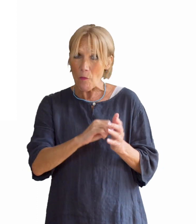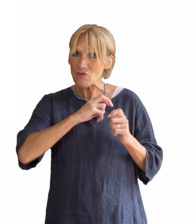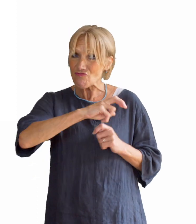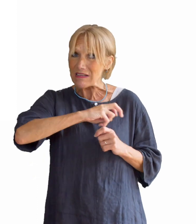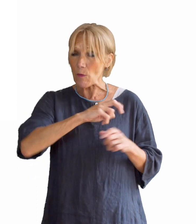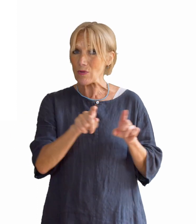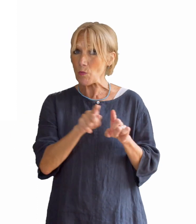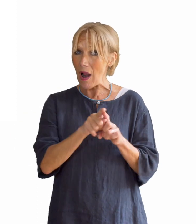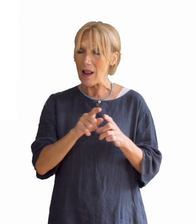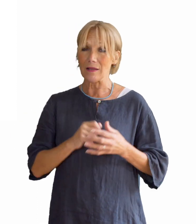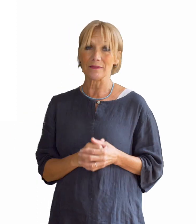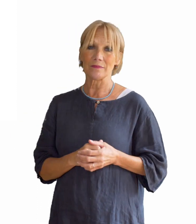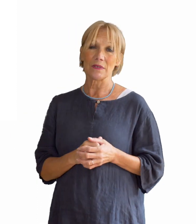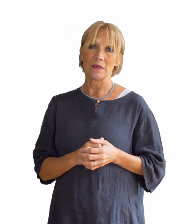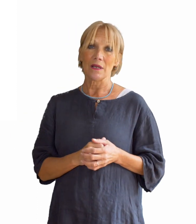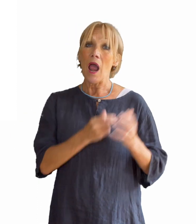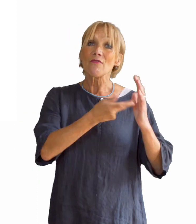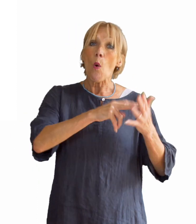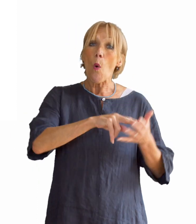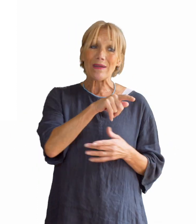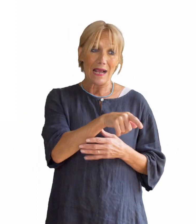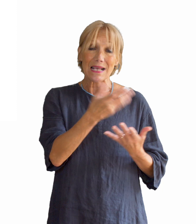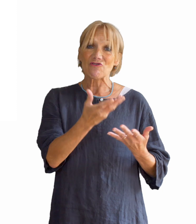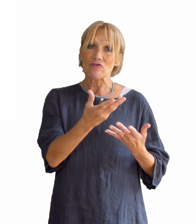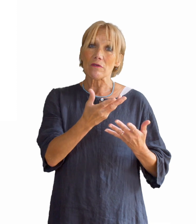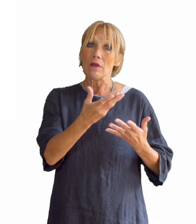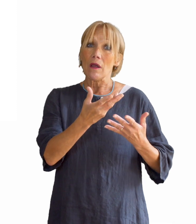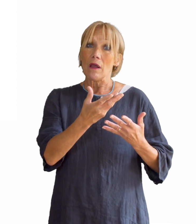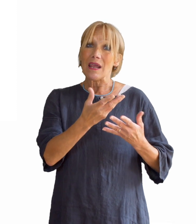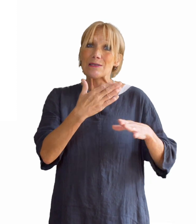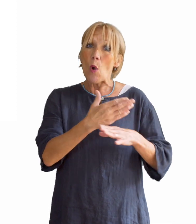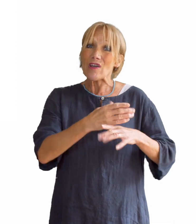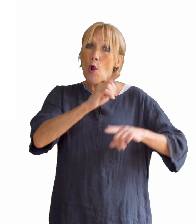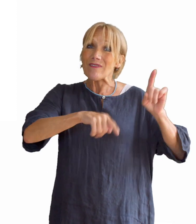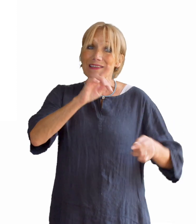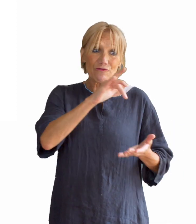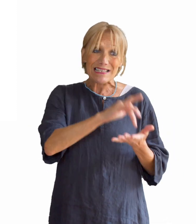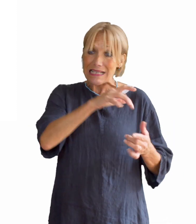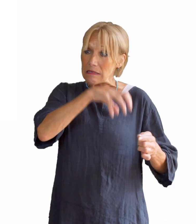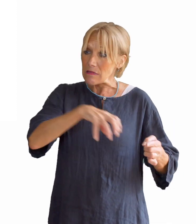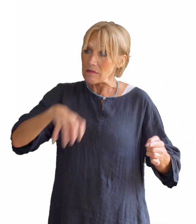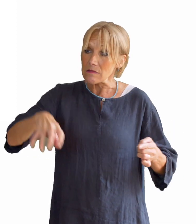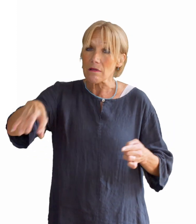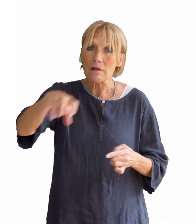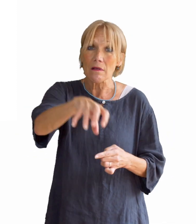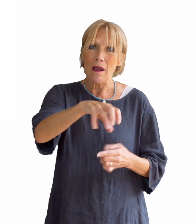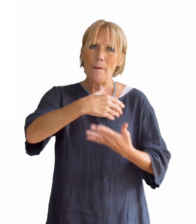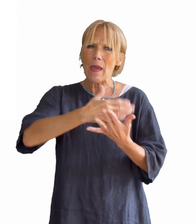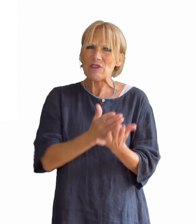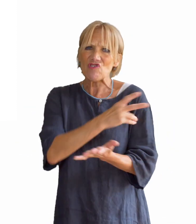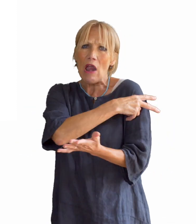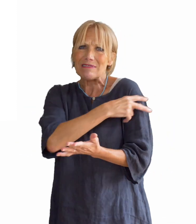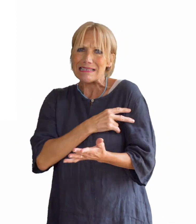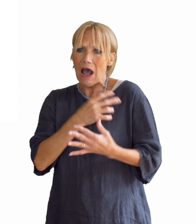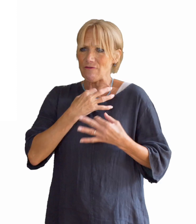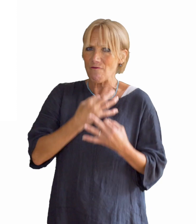too. When an organisation is running multiple centres, sharing staff and volunteers between sites may seem an obvious way to